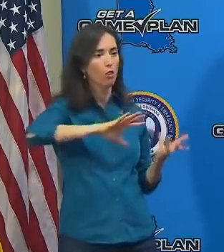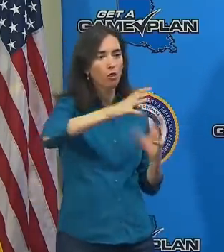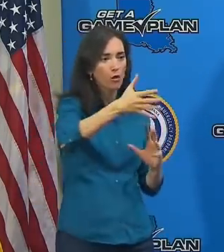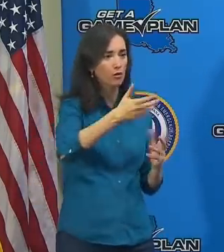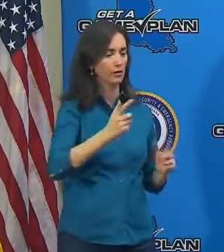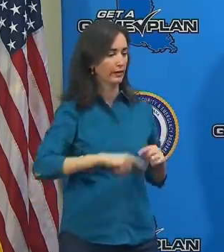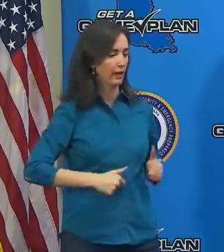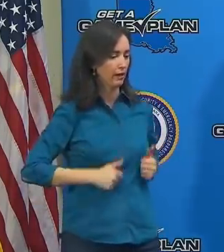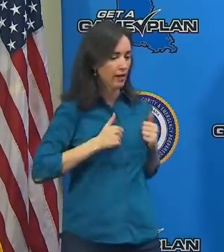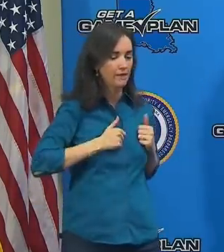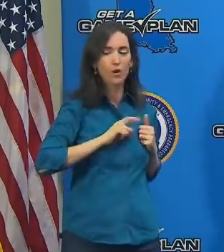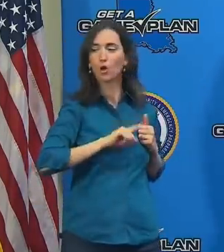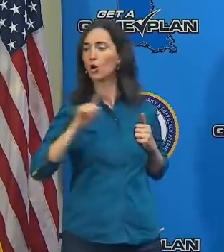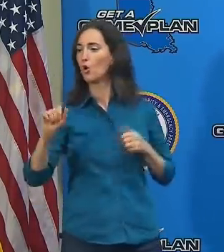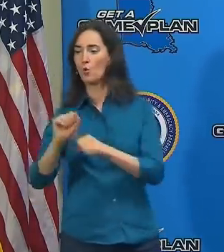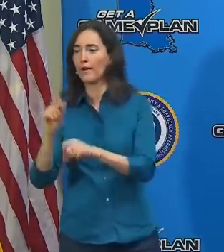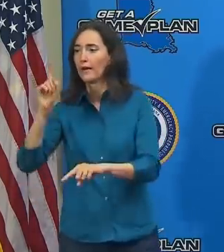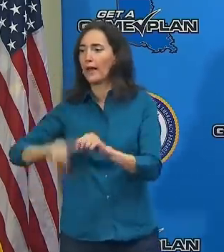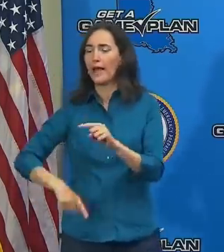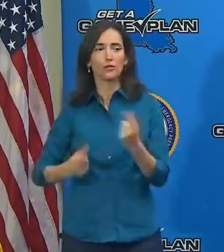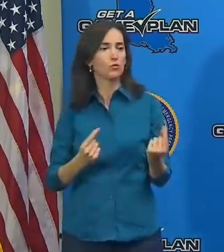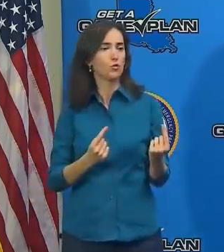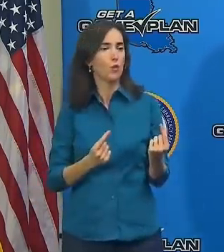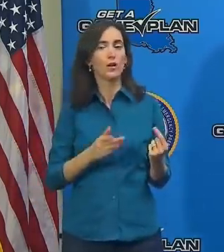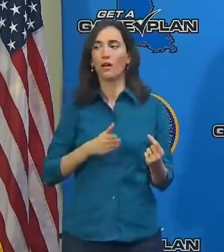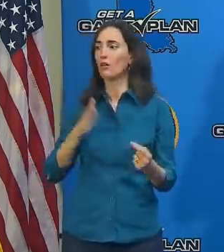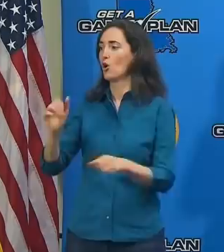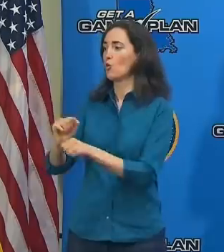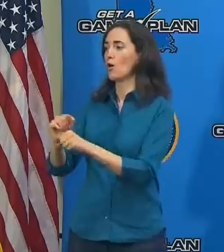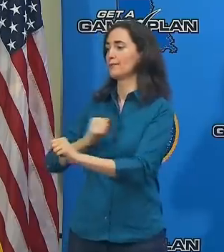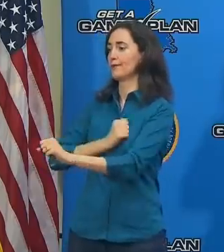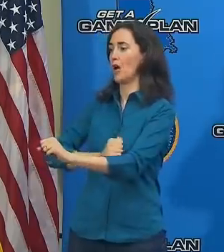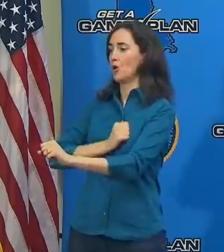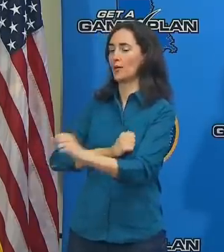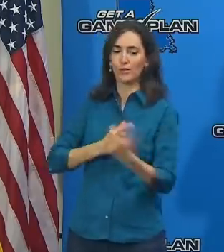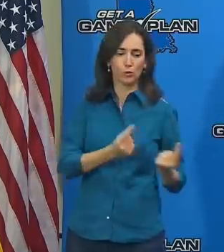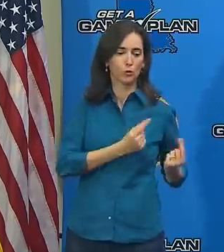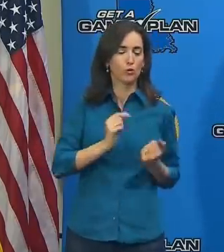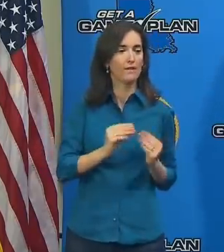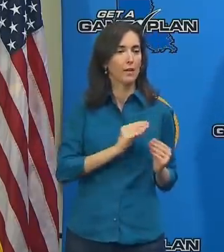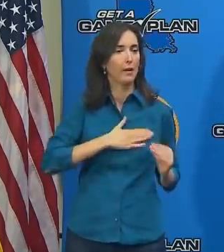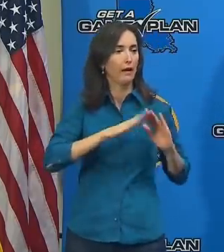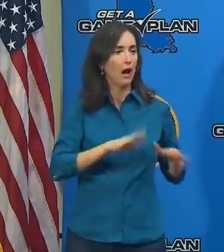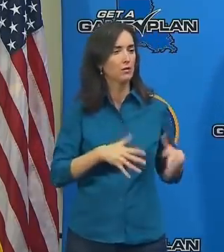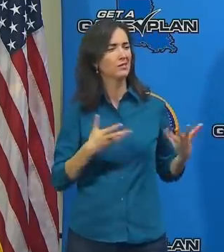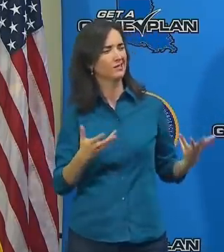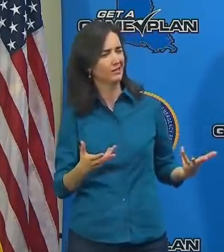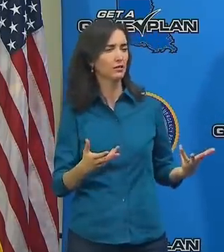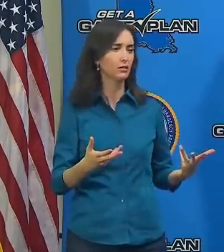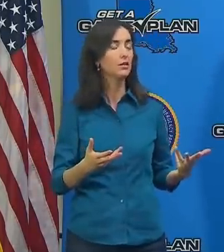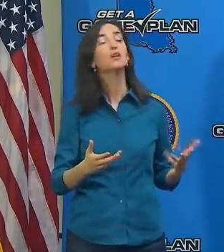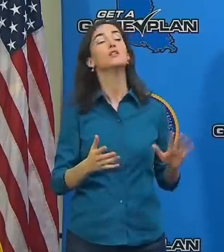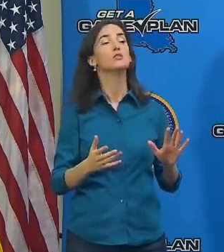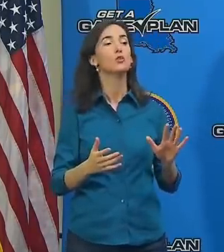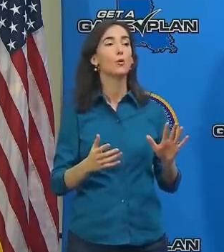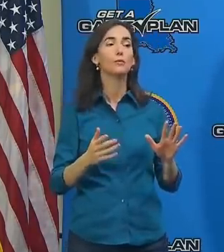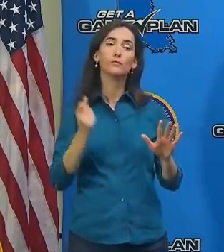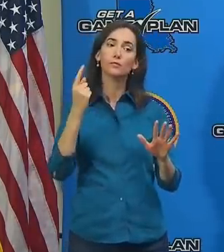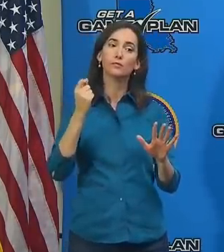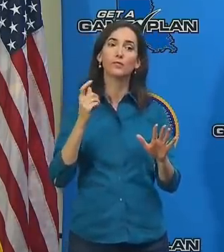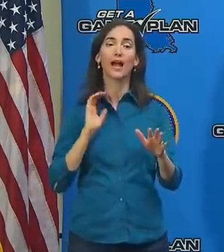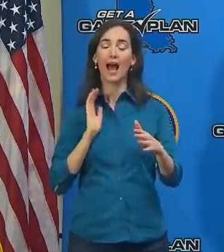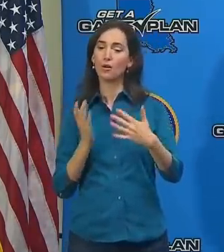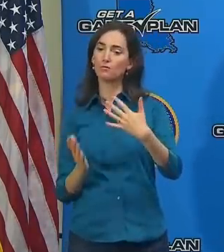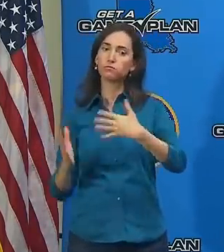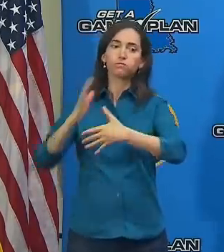they can live at home and go to work? And so we've got an awful lot of work to do, but we will have no higher priority than to make sure that our hospitals